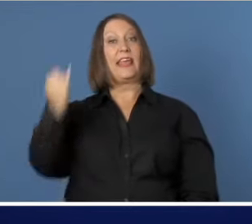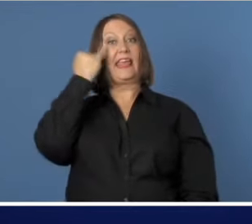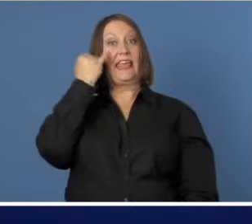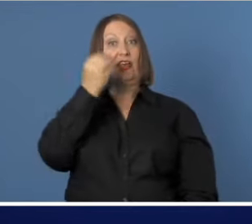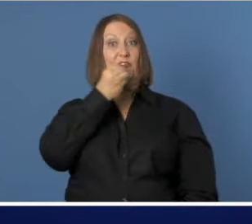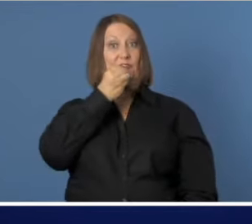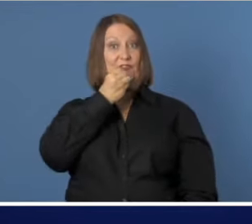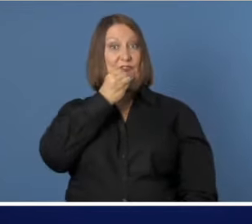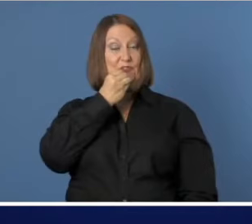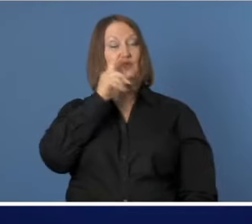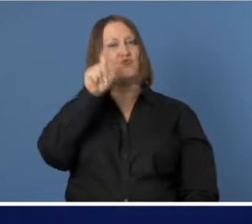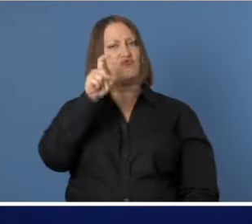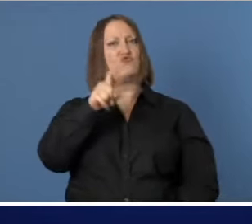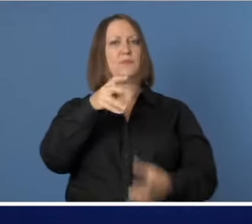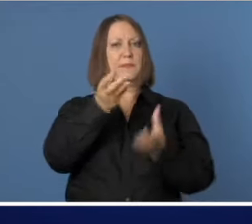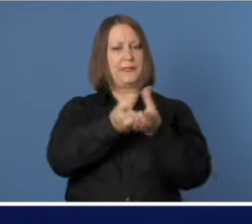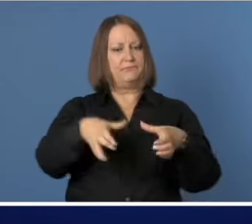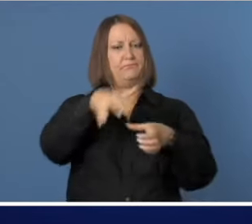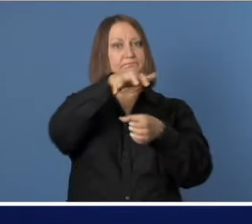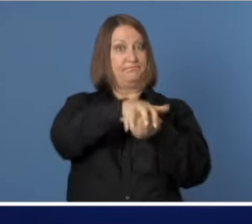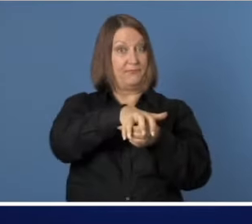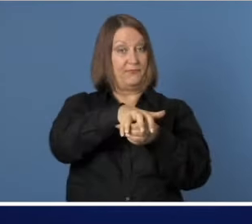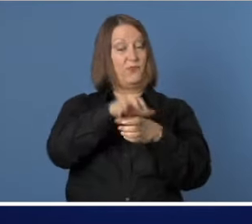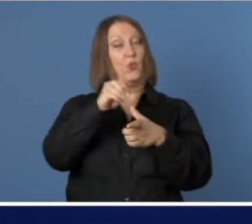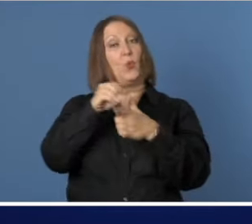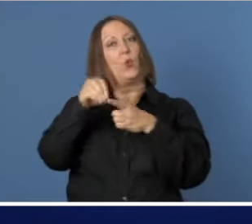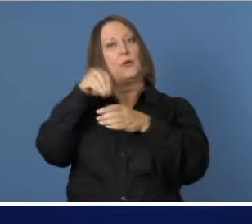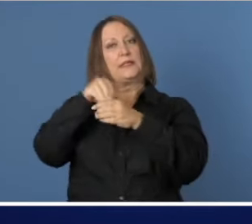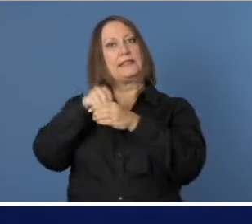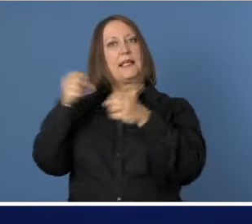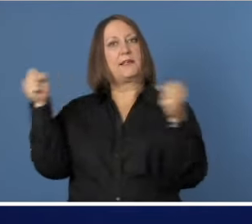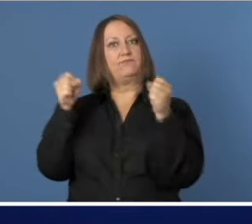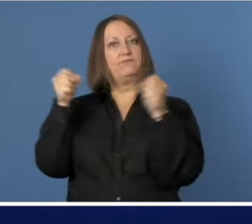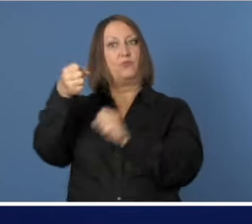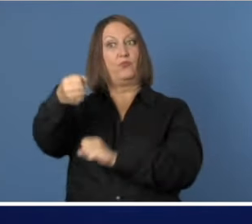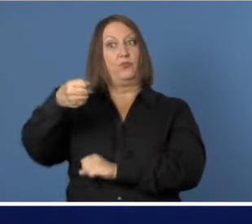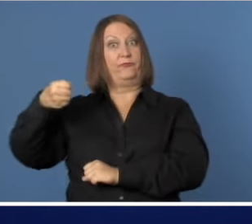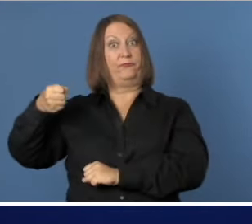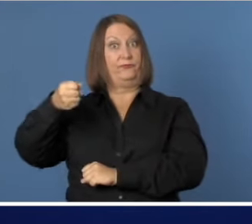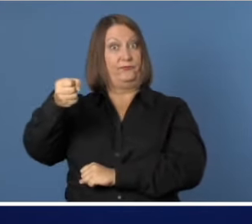Keep food in covered containers or in the refrigerator.